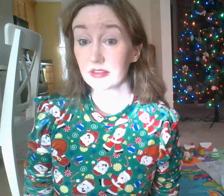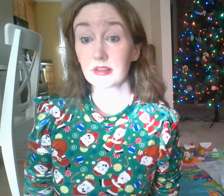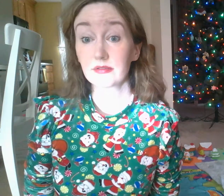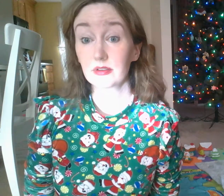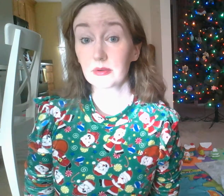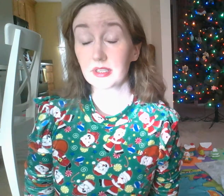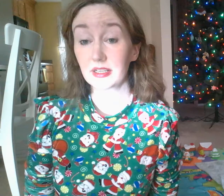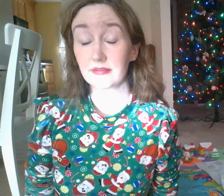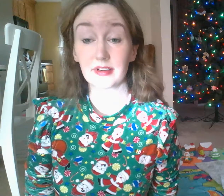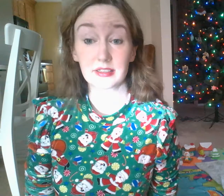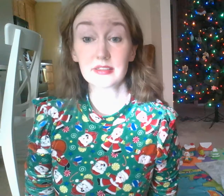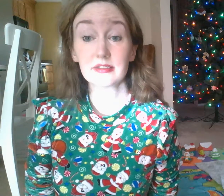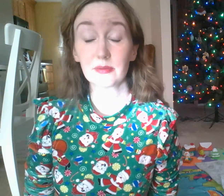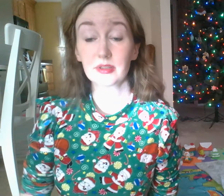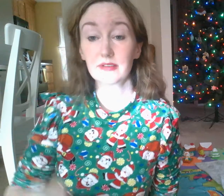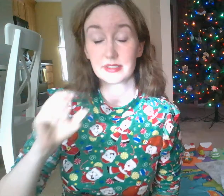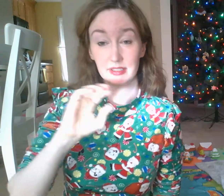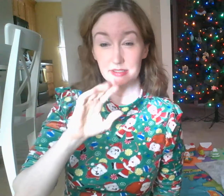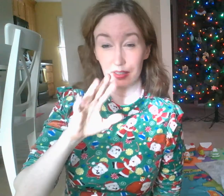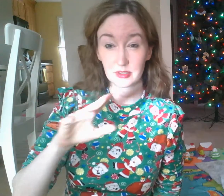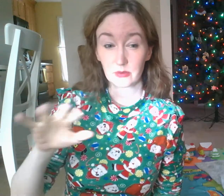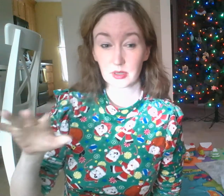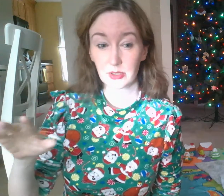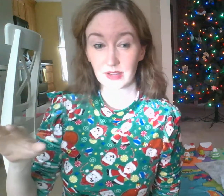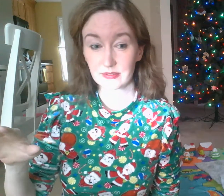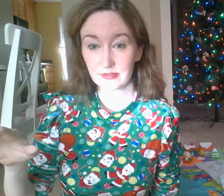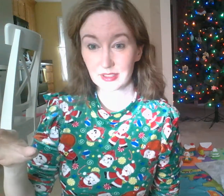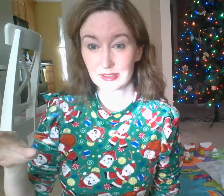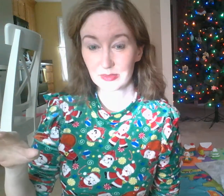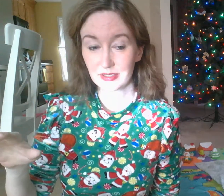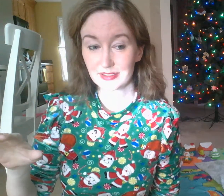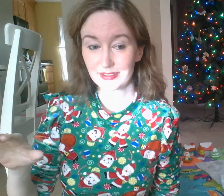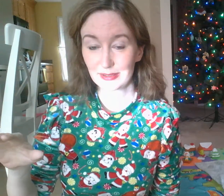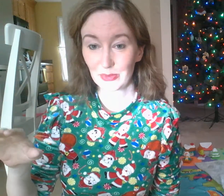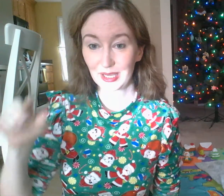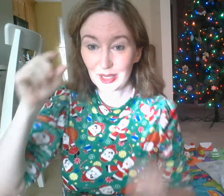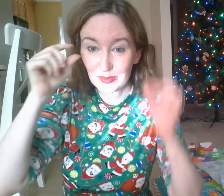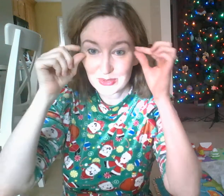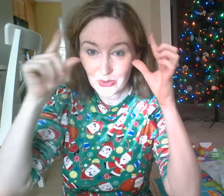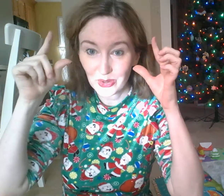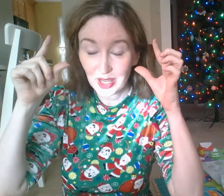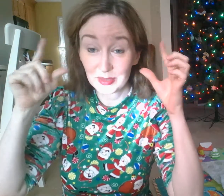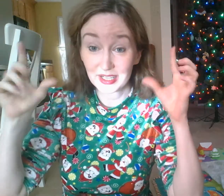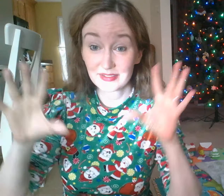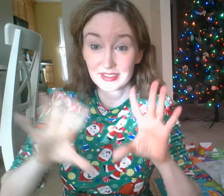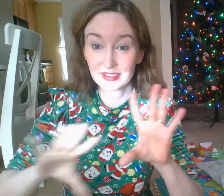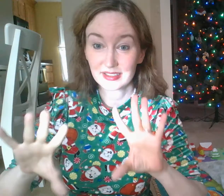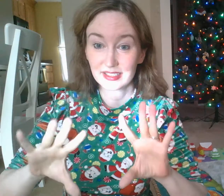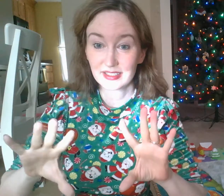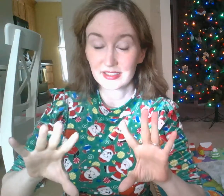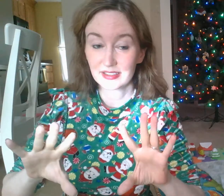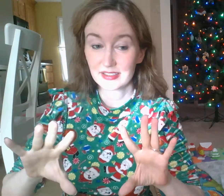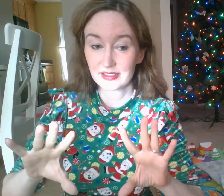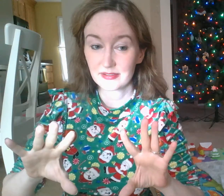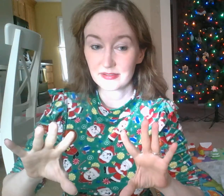sign for Yule, and I didn't find it, so I believe it's an example of a word you have to fingerspell, and she's waking up, so I might have to